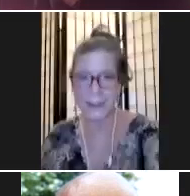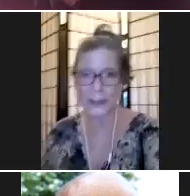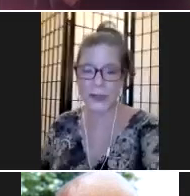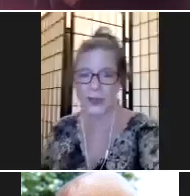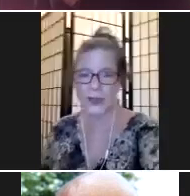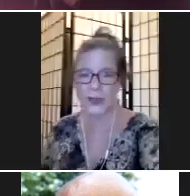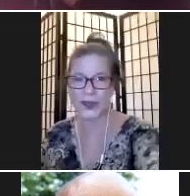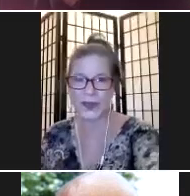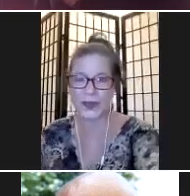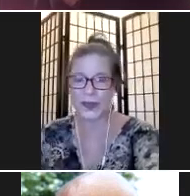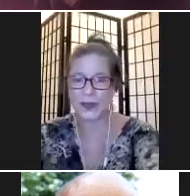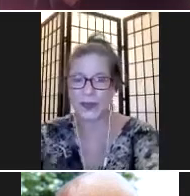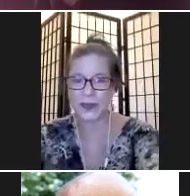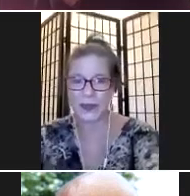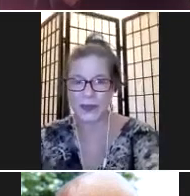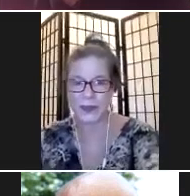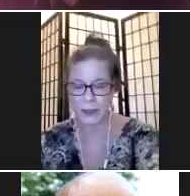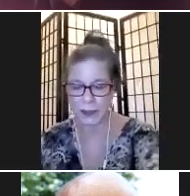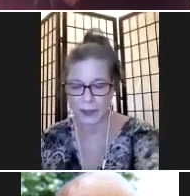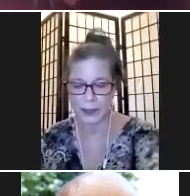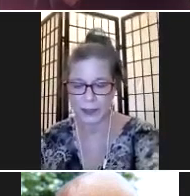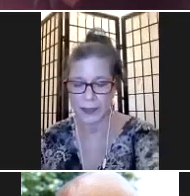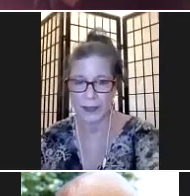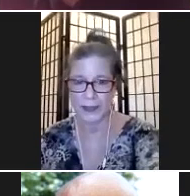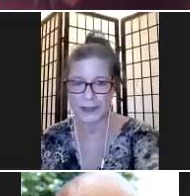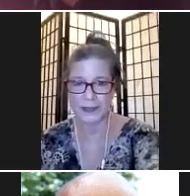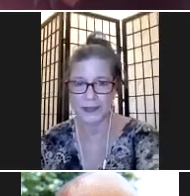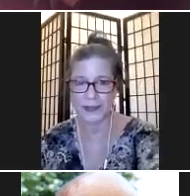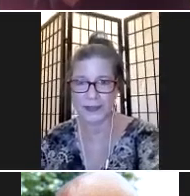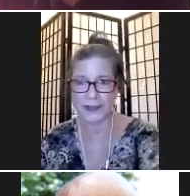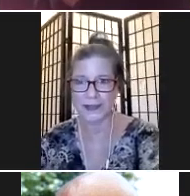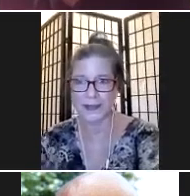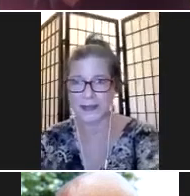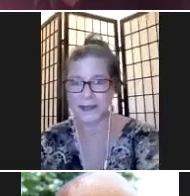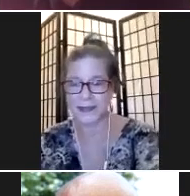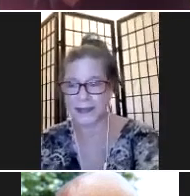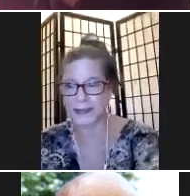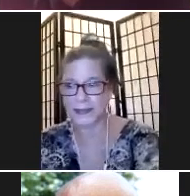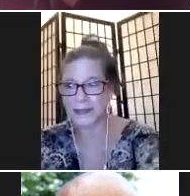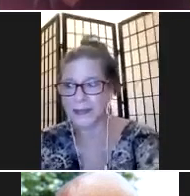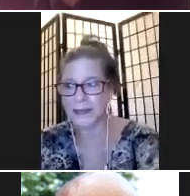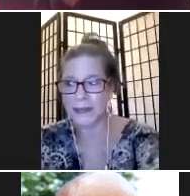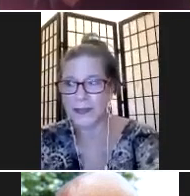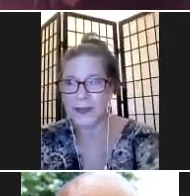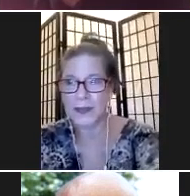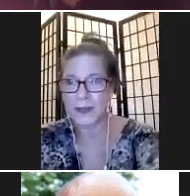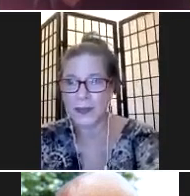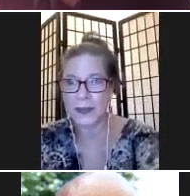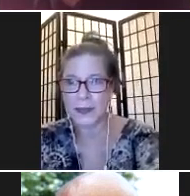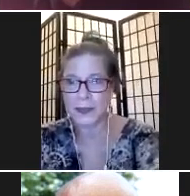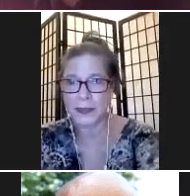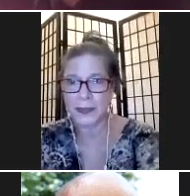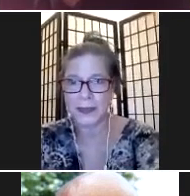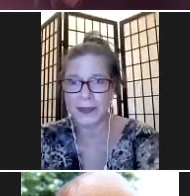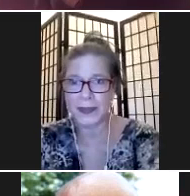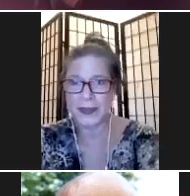the language. And there's 12 reasons here. And I just want to go over each one with everyone. And if you have any input